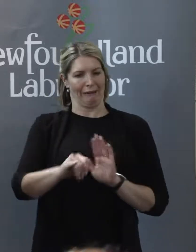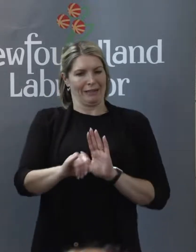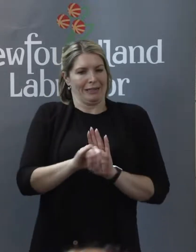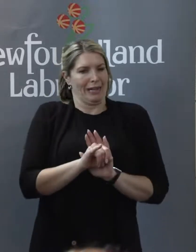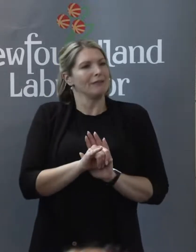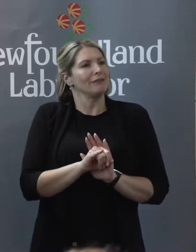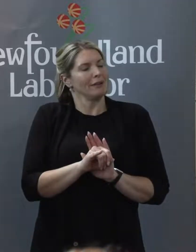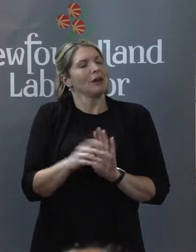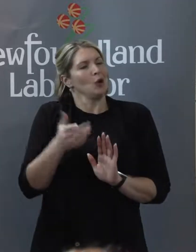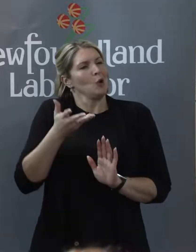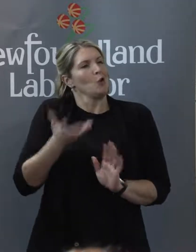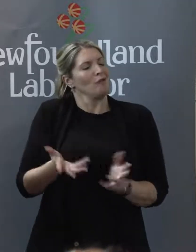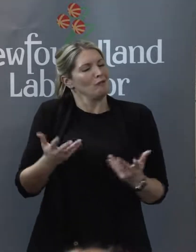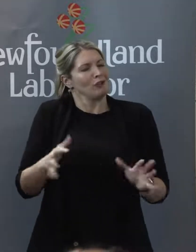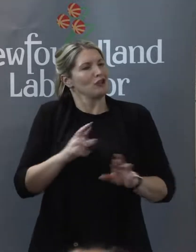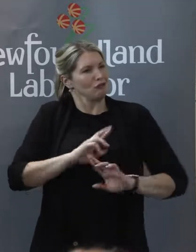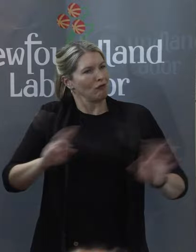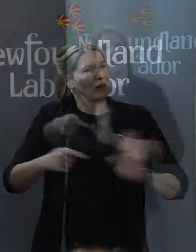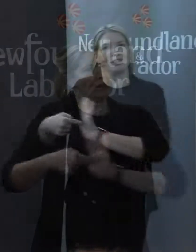Christmas.